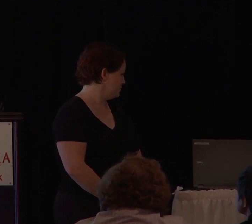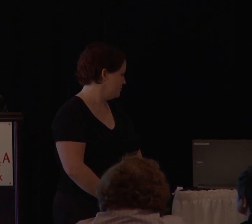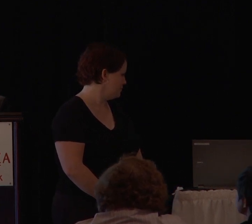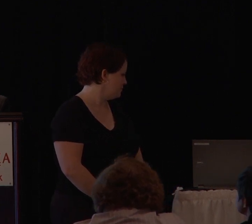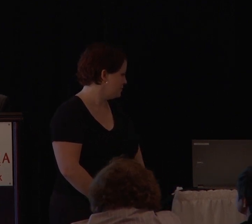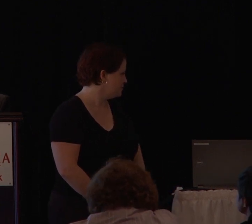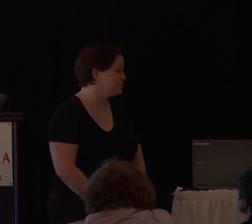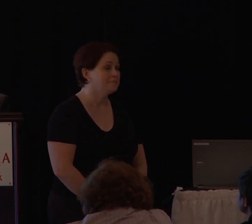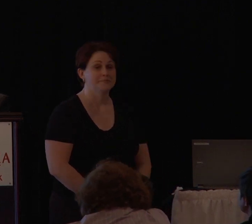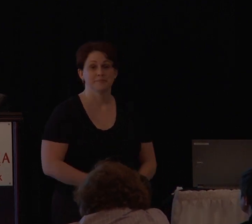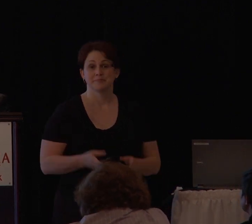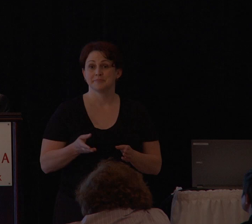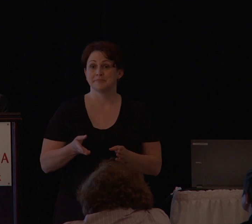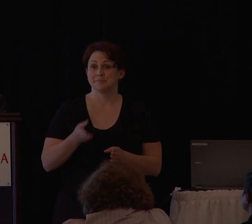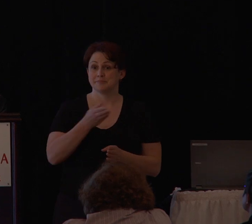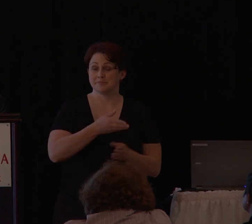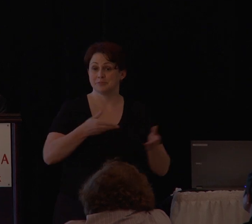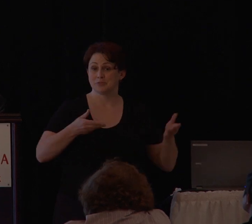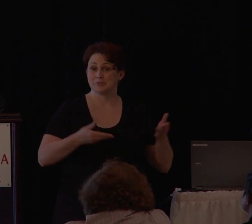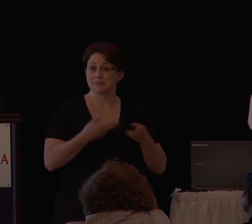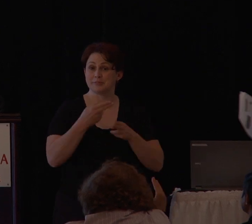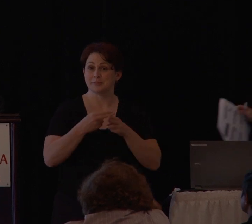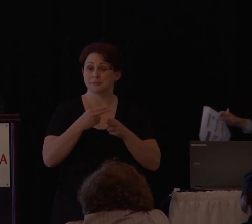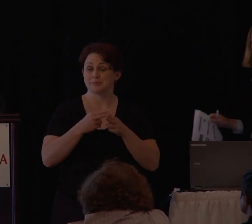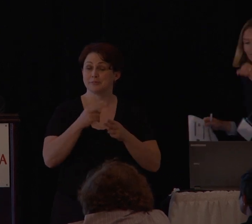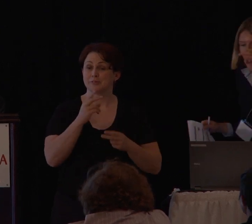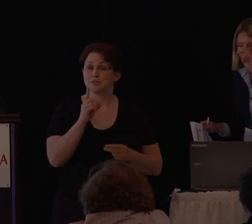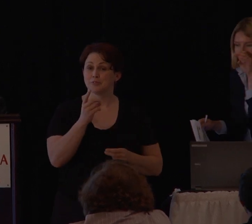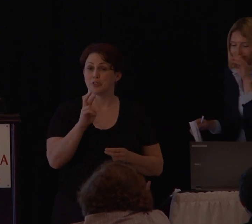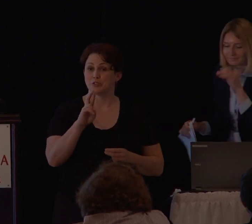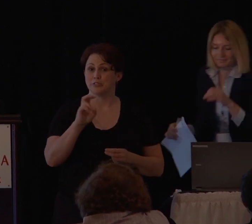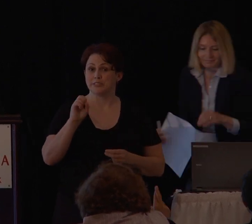Our next speaker is Dr. Sally Lindsay.